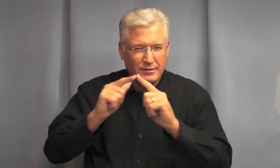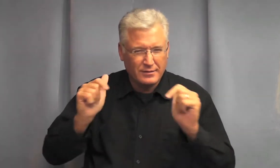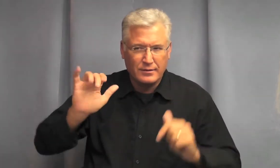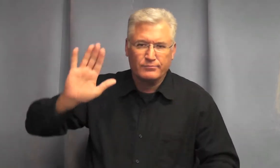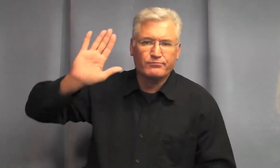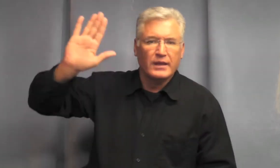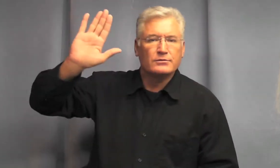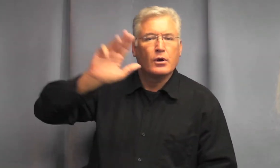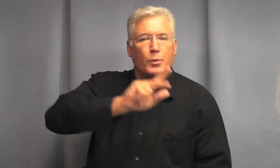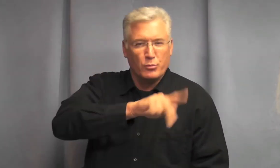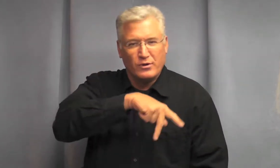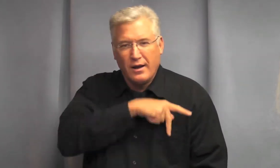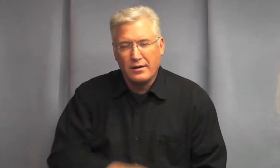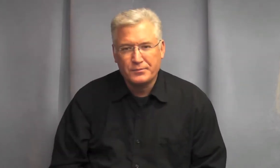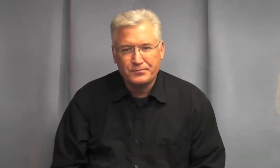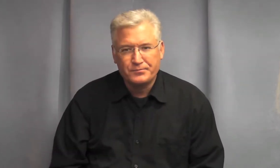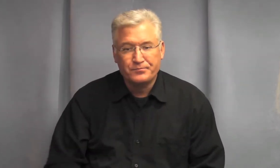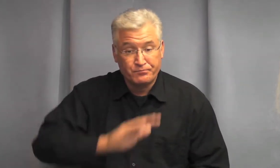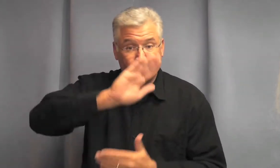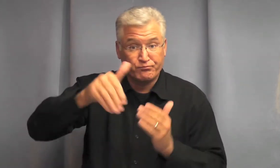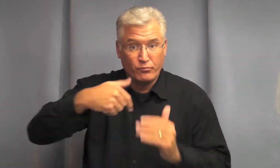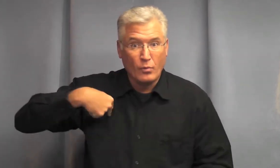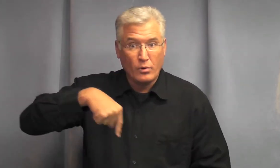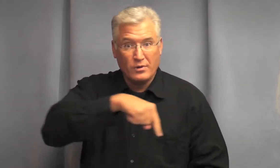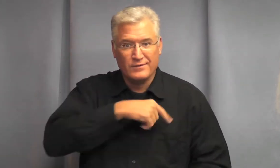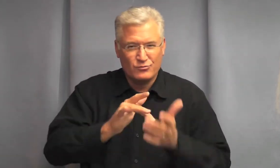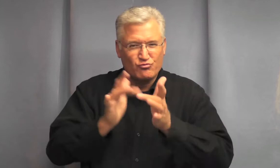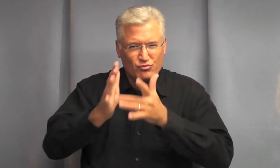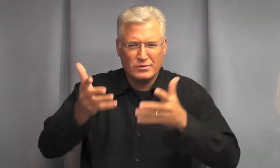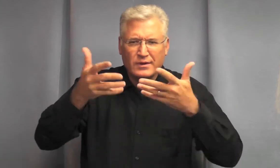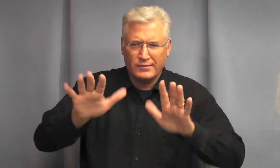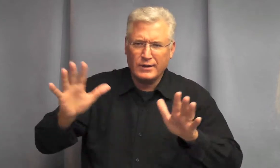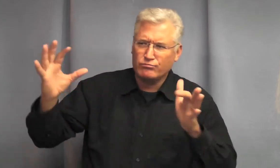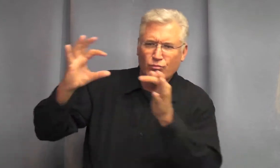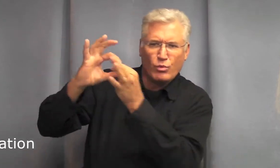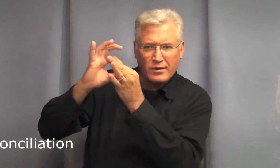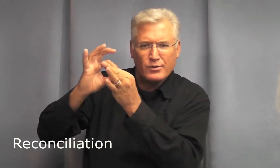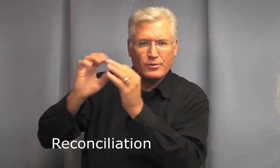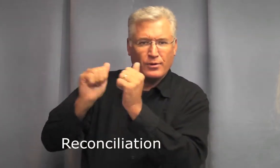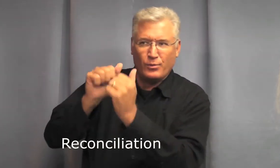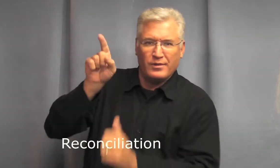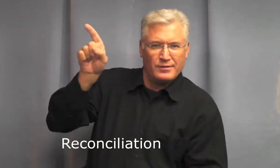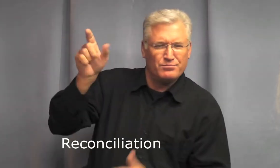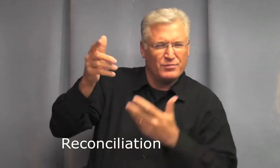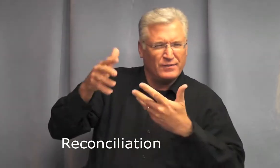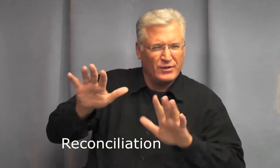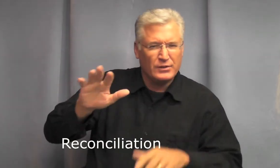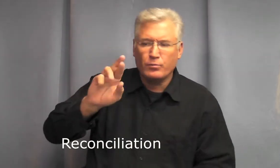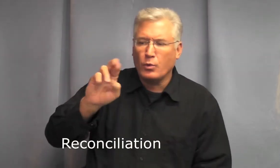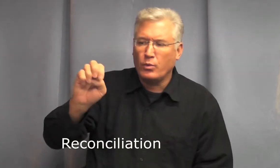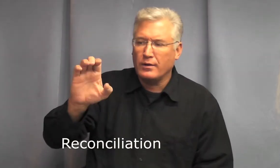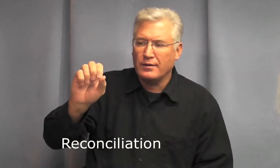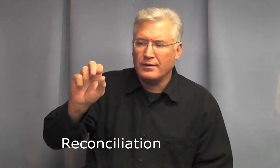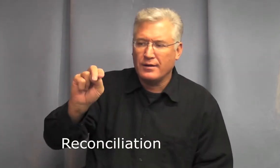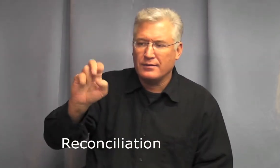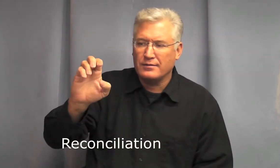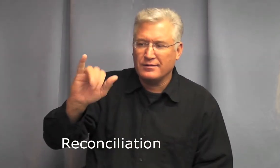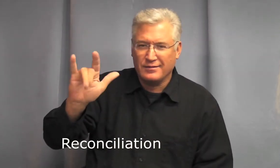and never changes. That's His attributes. But, Jesus finished this and reconciled us